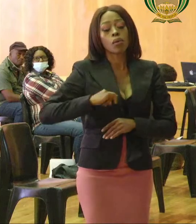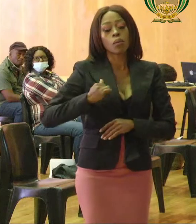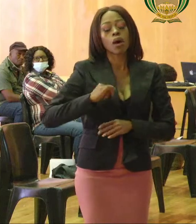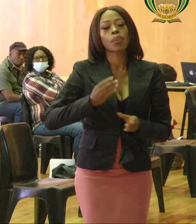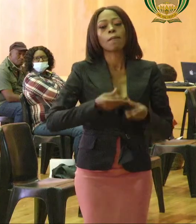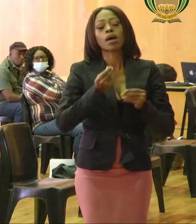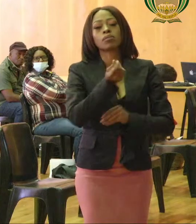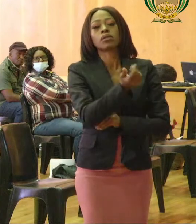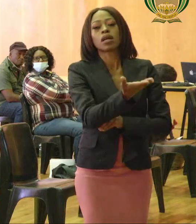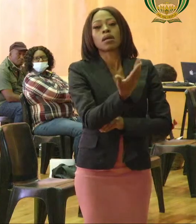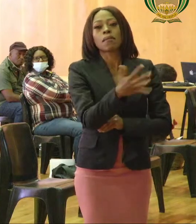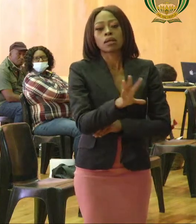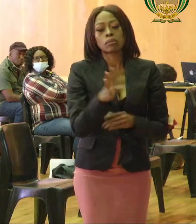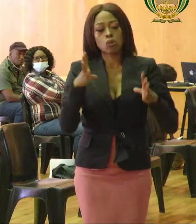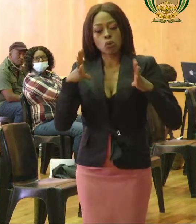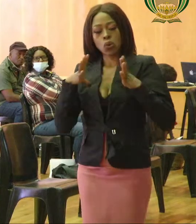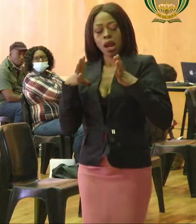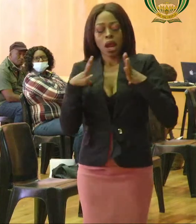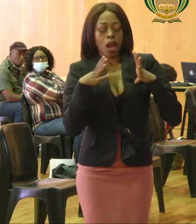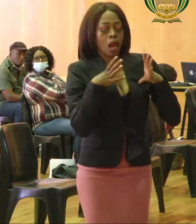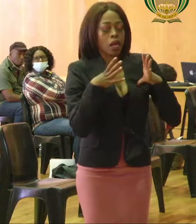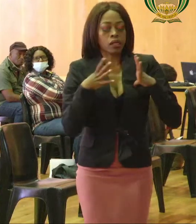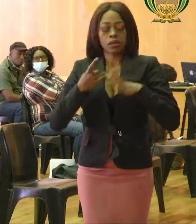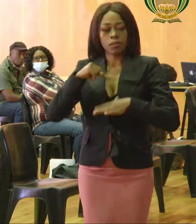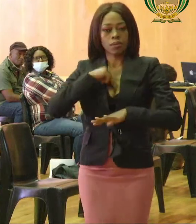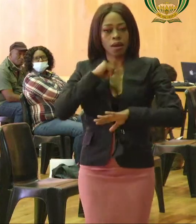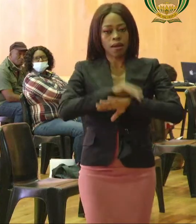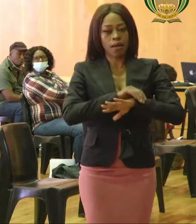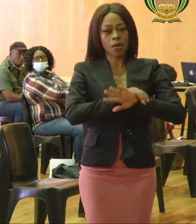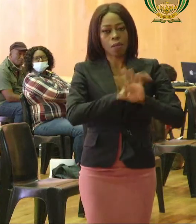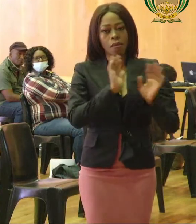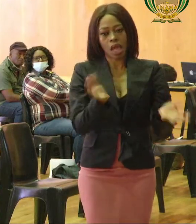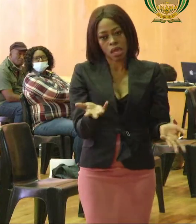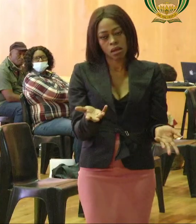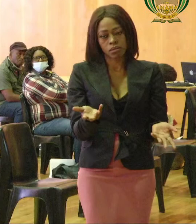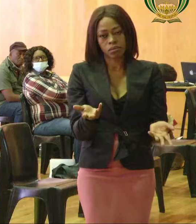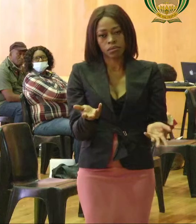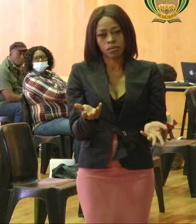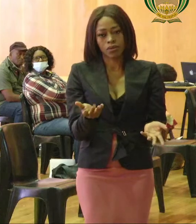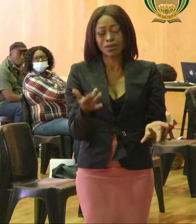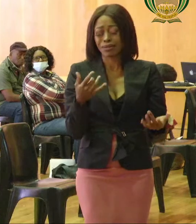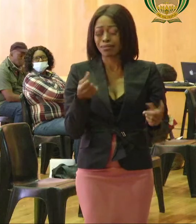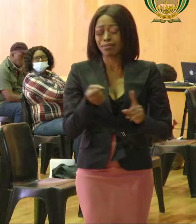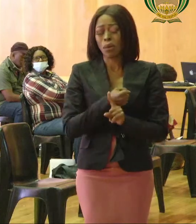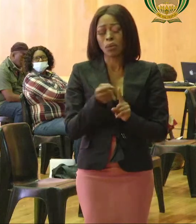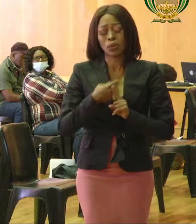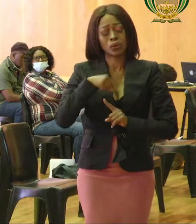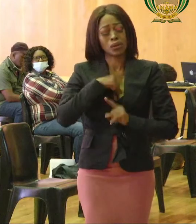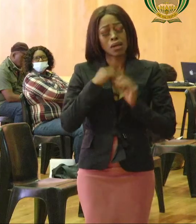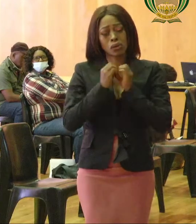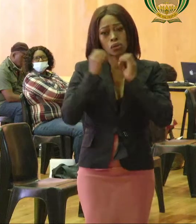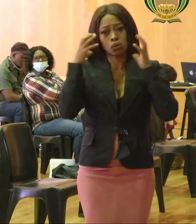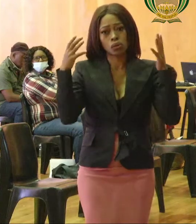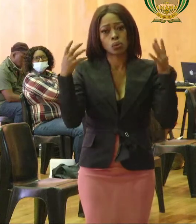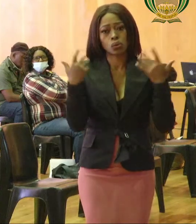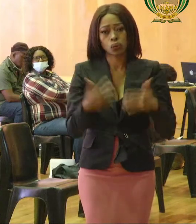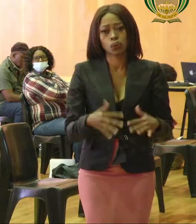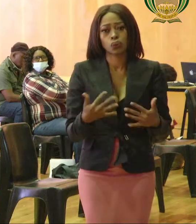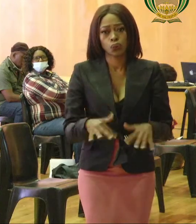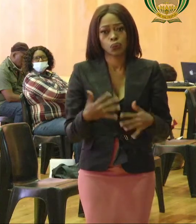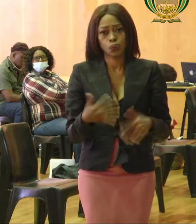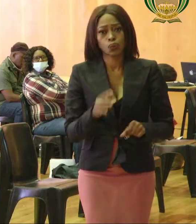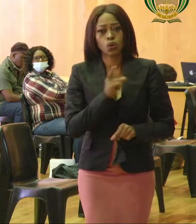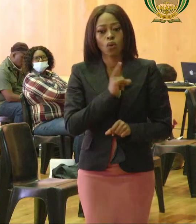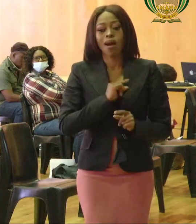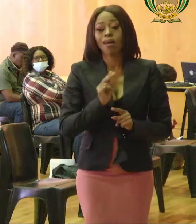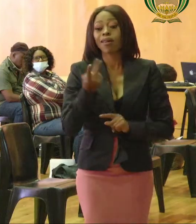ezathenda, sityebisane thina sizi-friends neetshomi zethu. So iyasihlukumeza kakhulu, ngase xa siya kunyulo